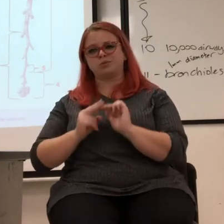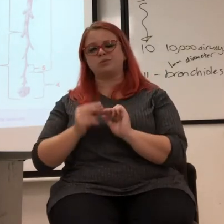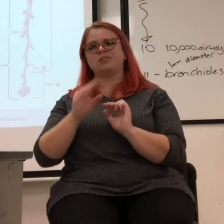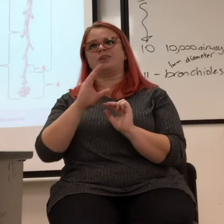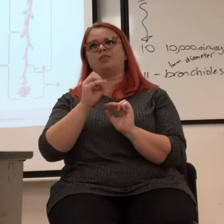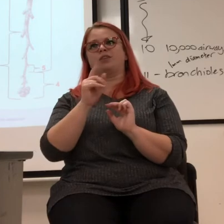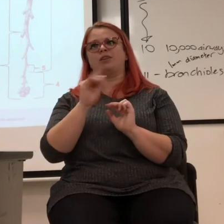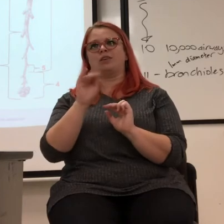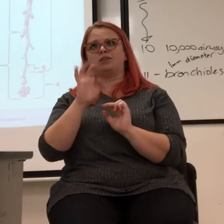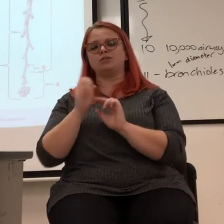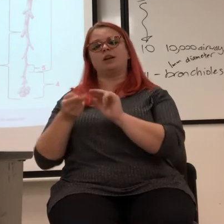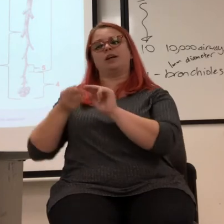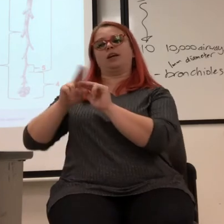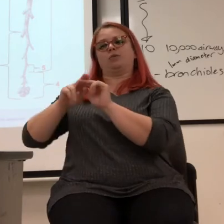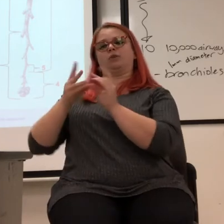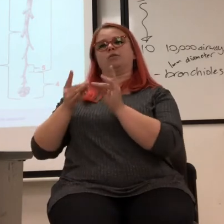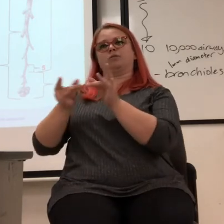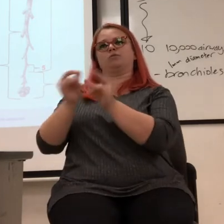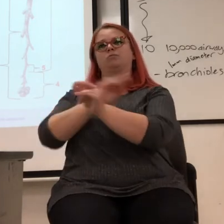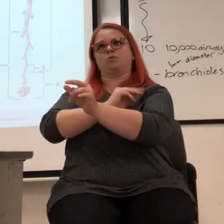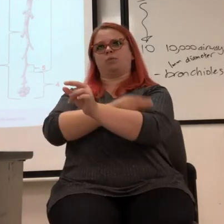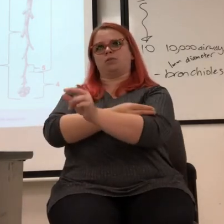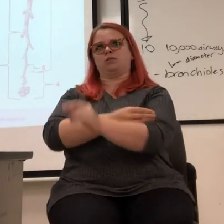increasing smooth muscle.